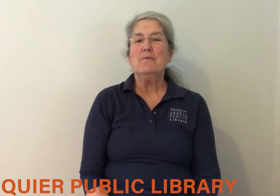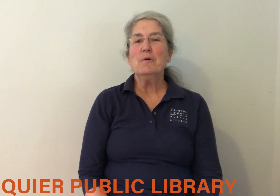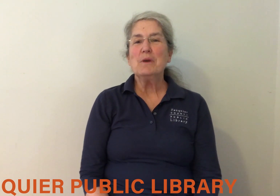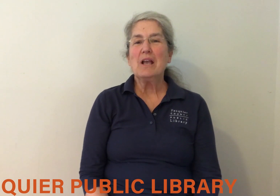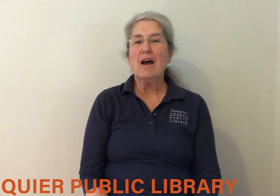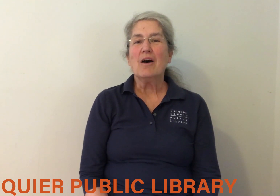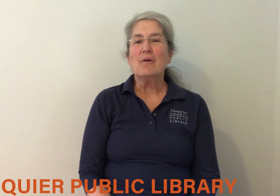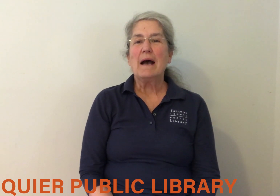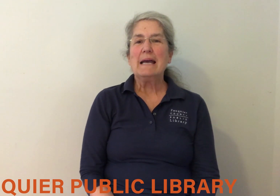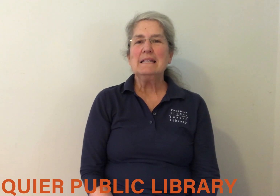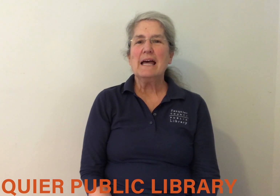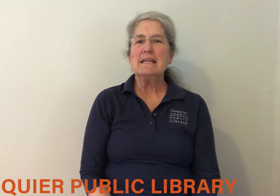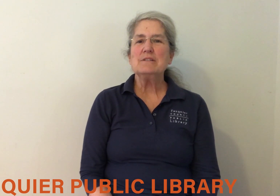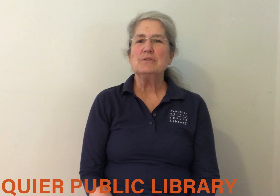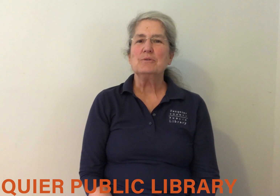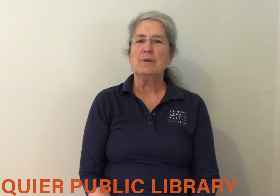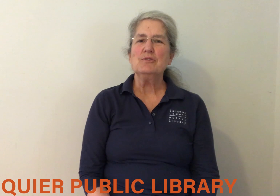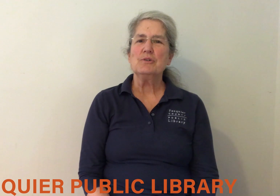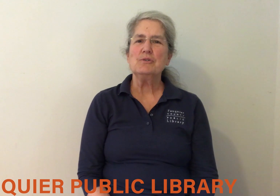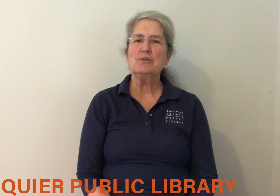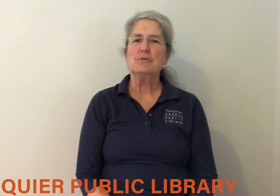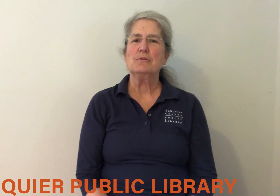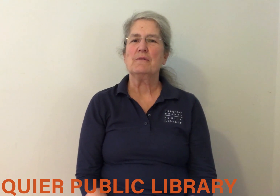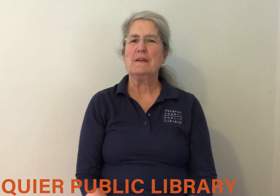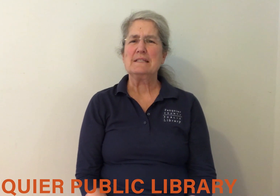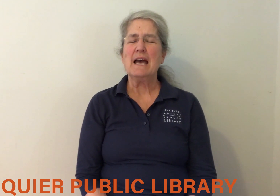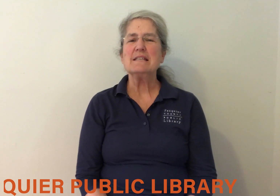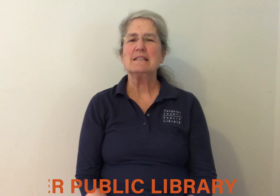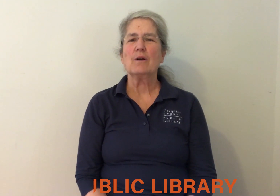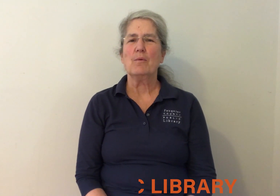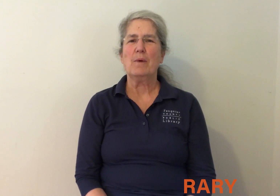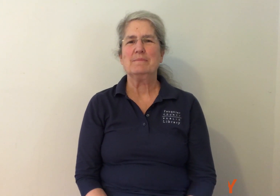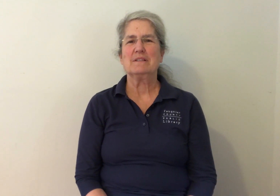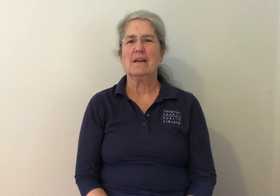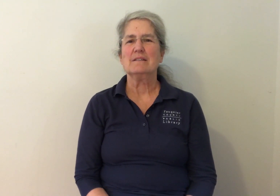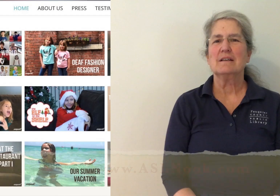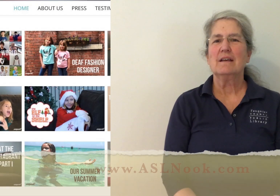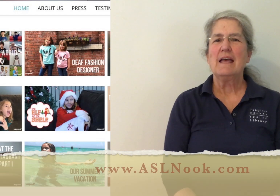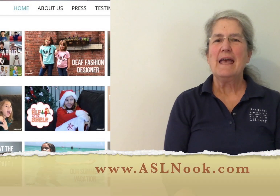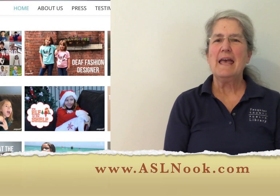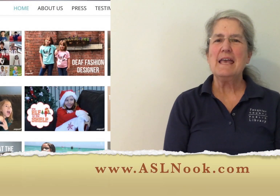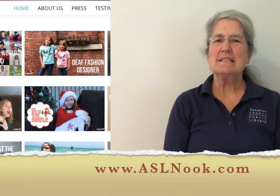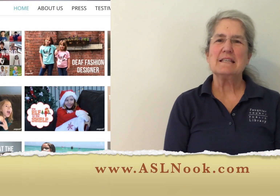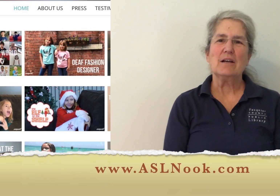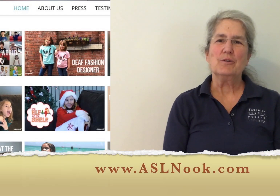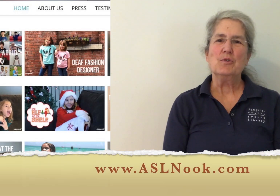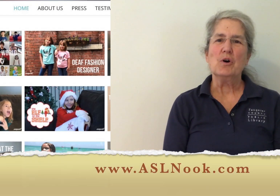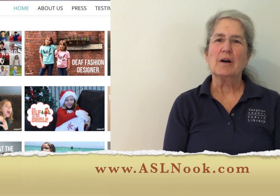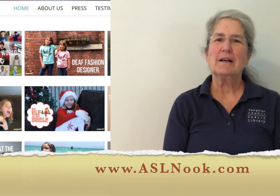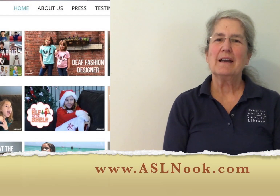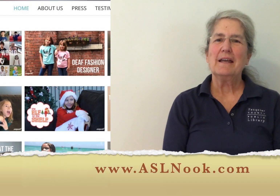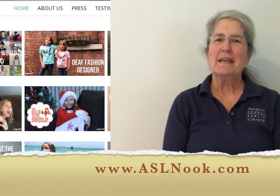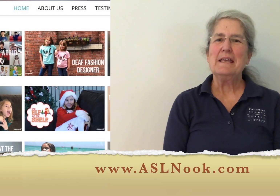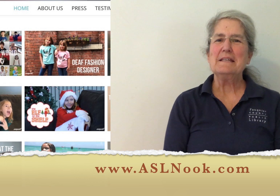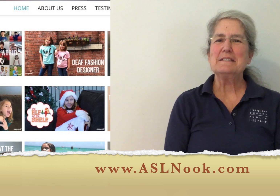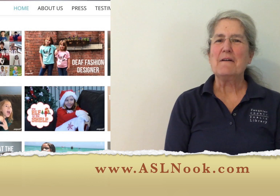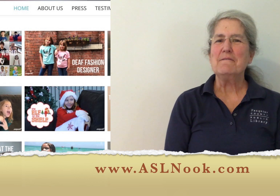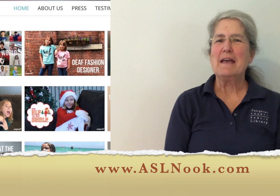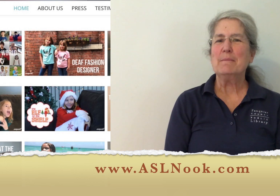Before we go, I'd like to introduce you to a fantastic website, ASL Nook. It's a